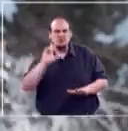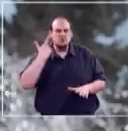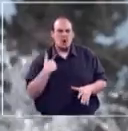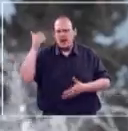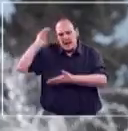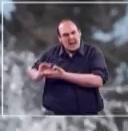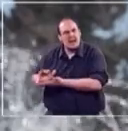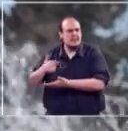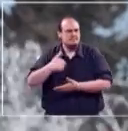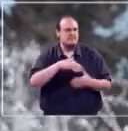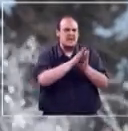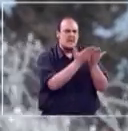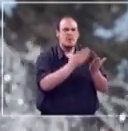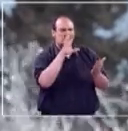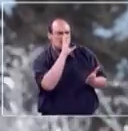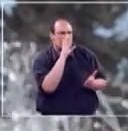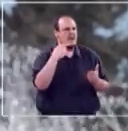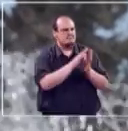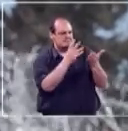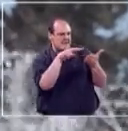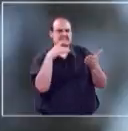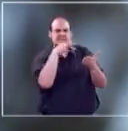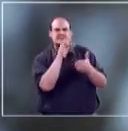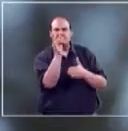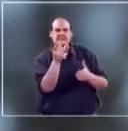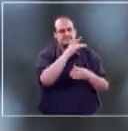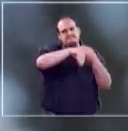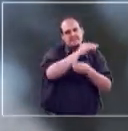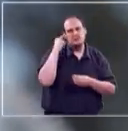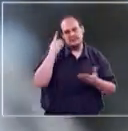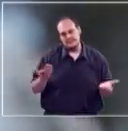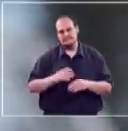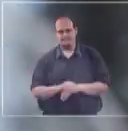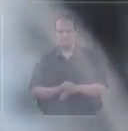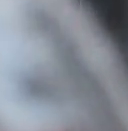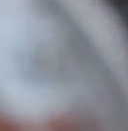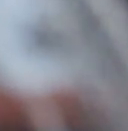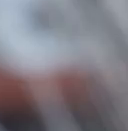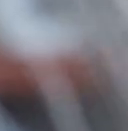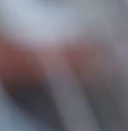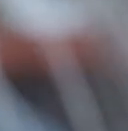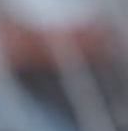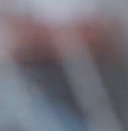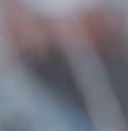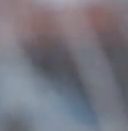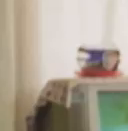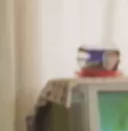was born deaf in a hearing family. Since she was little, she was curious about books, but she wasn't able to read